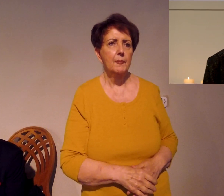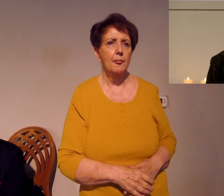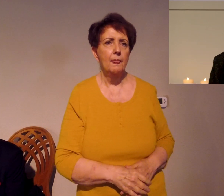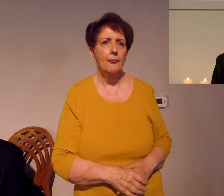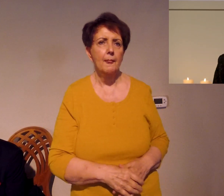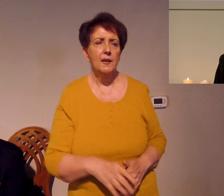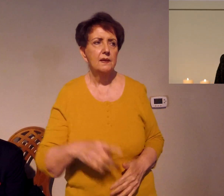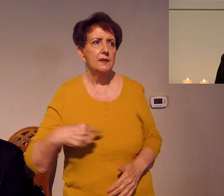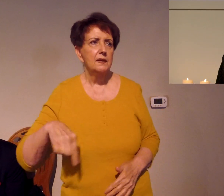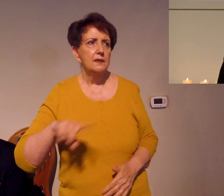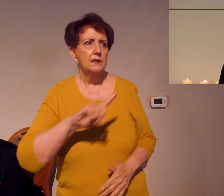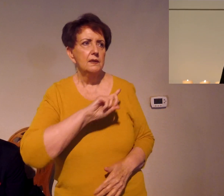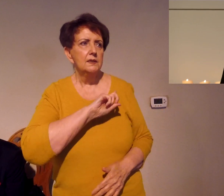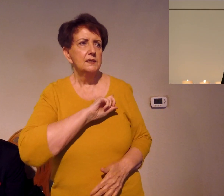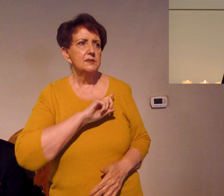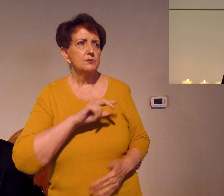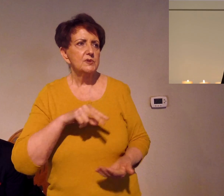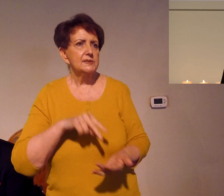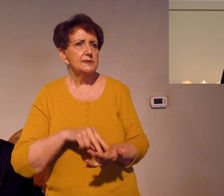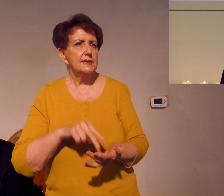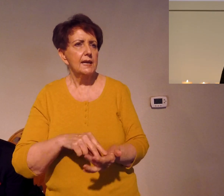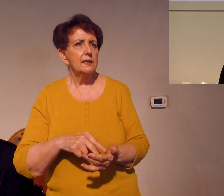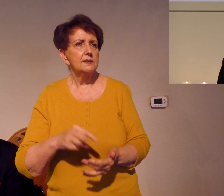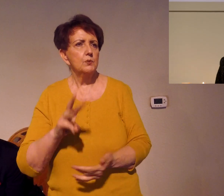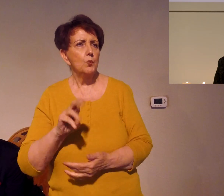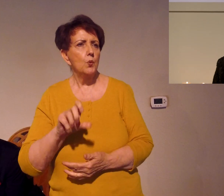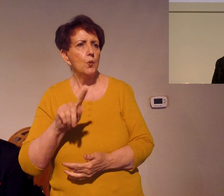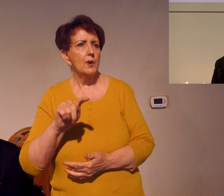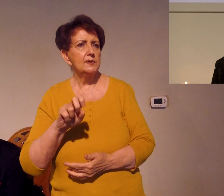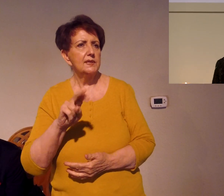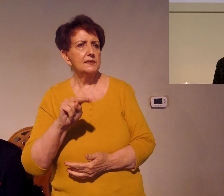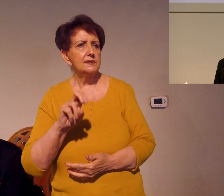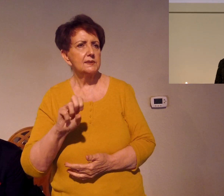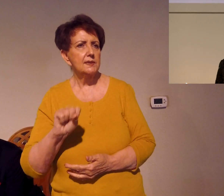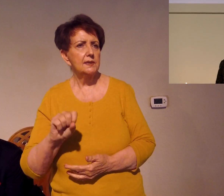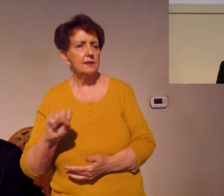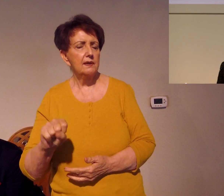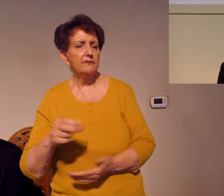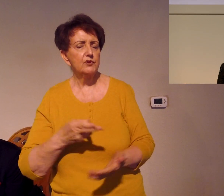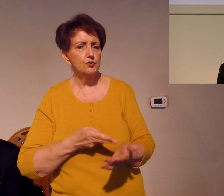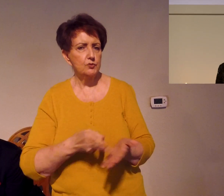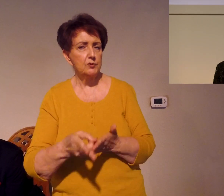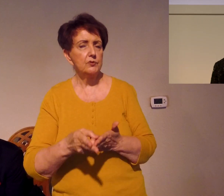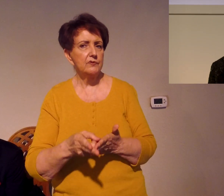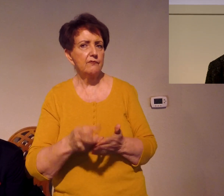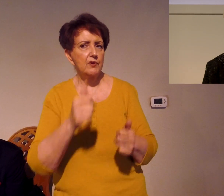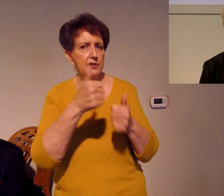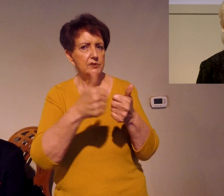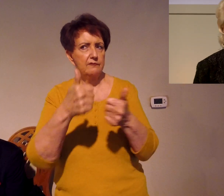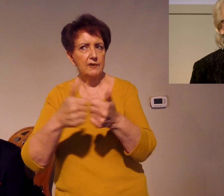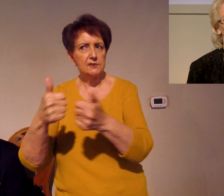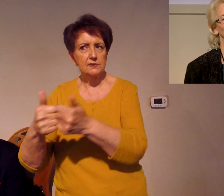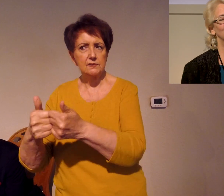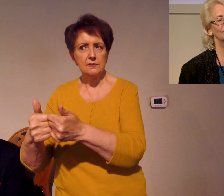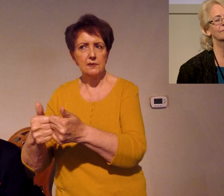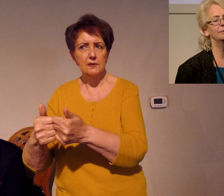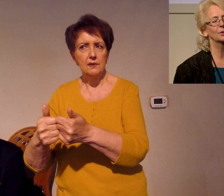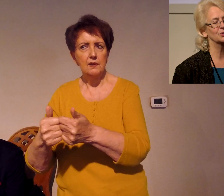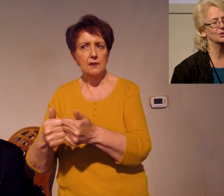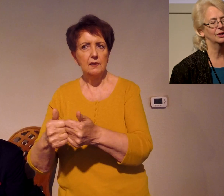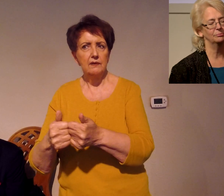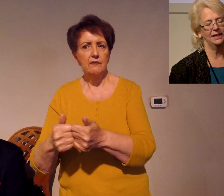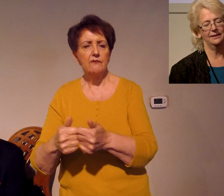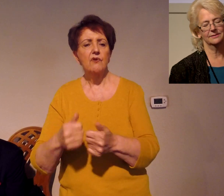And as we stand in witness to this truth for each of us, let us stand witness to this truth for